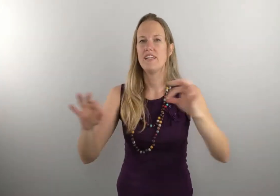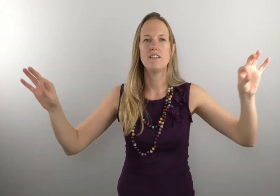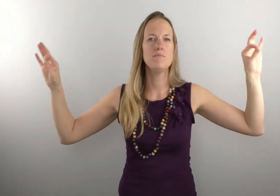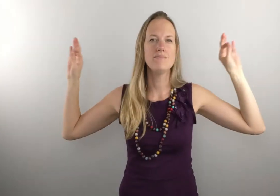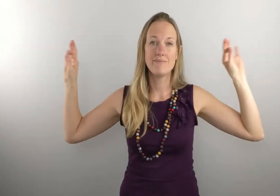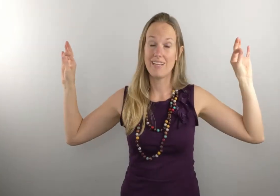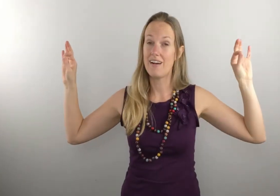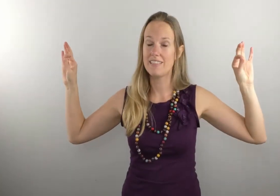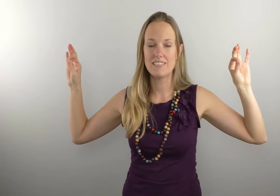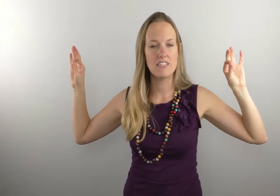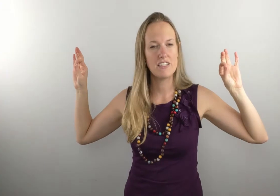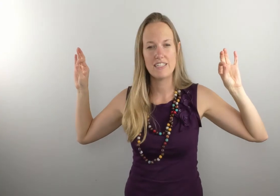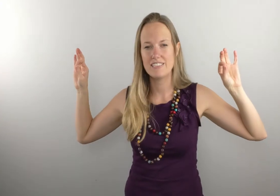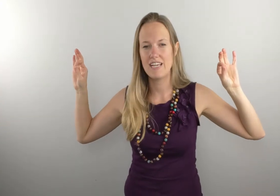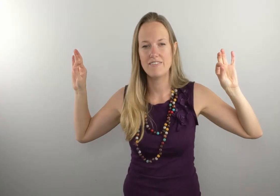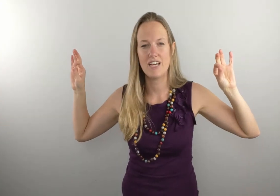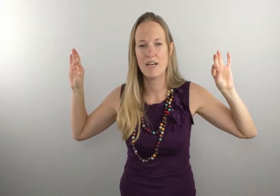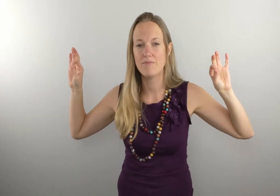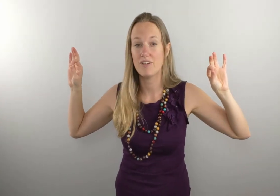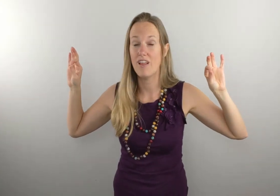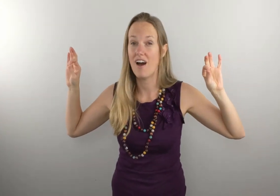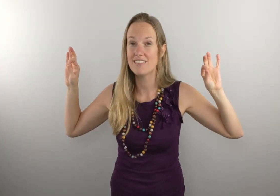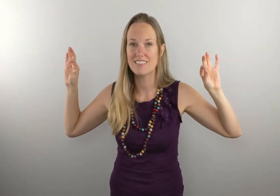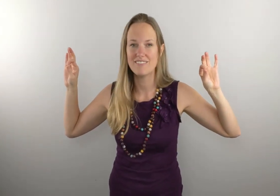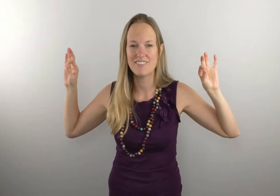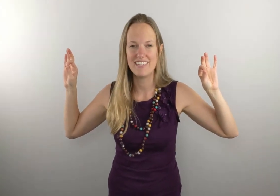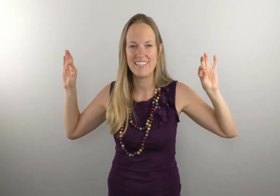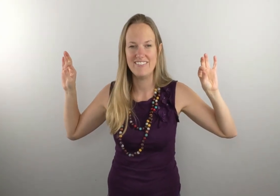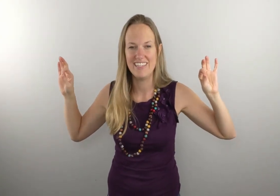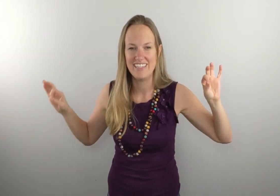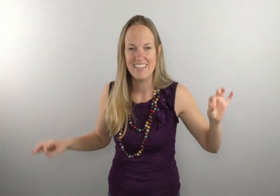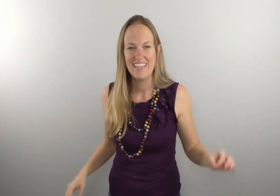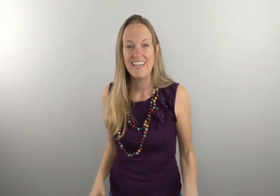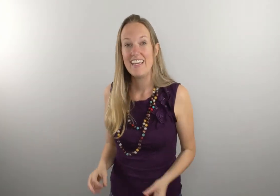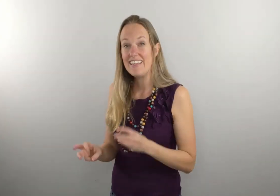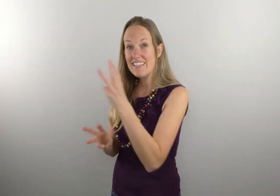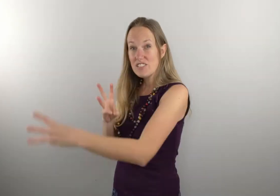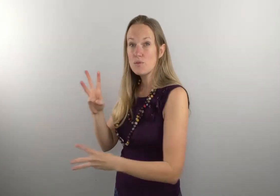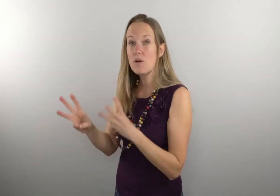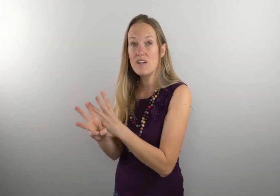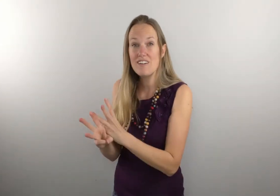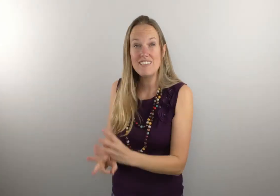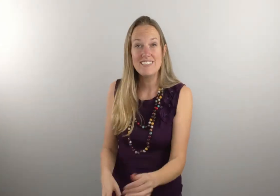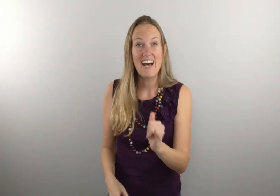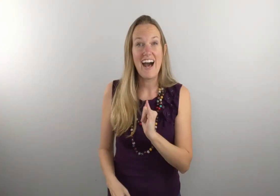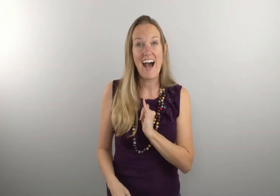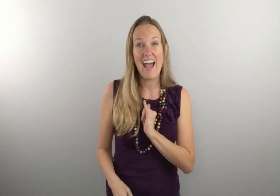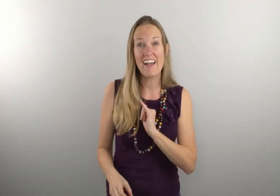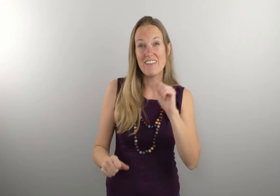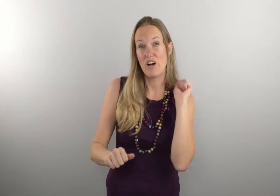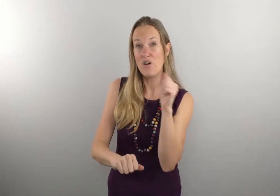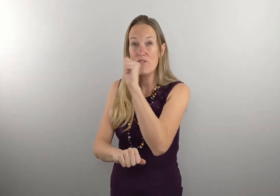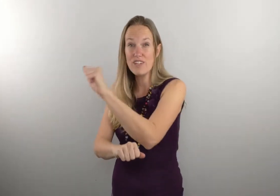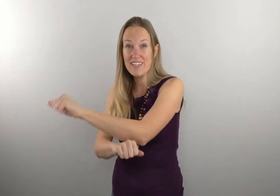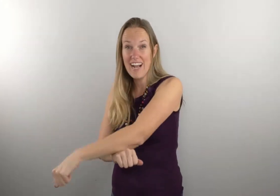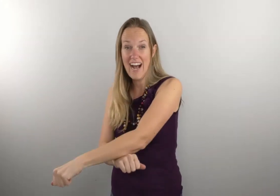freedom. And honestly, you're gonna just have time for lost in freedom. In this world, I'll